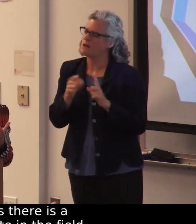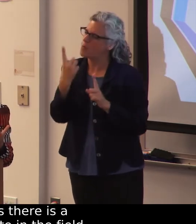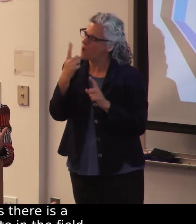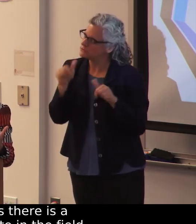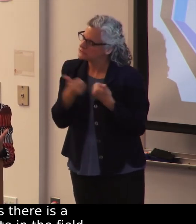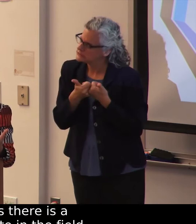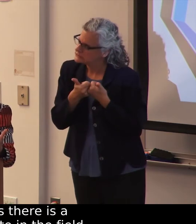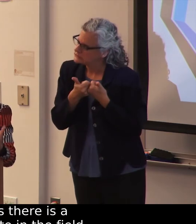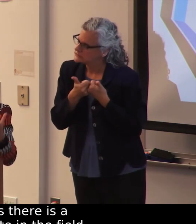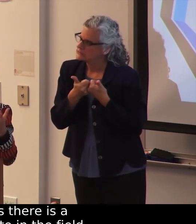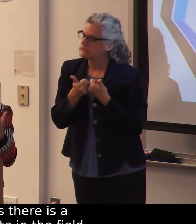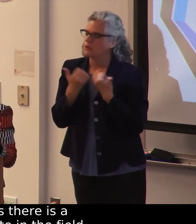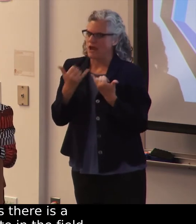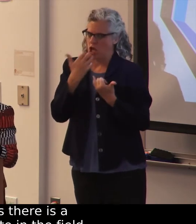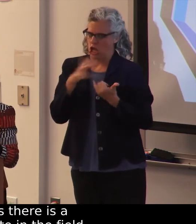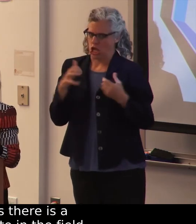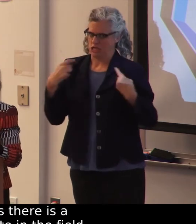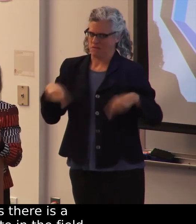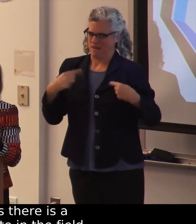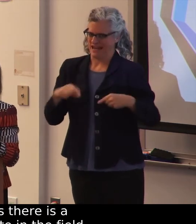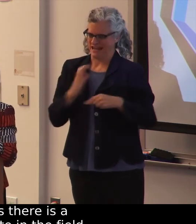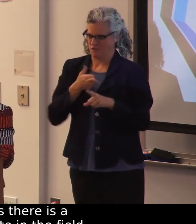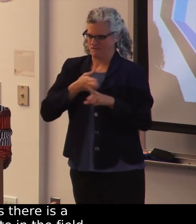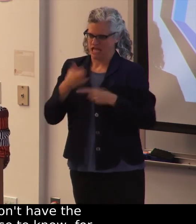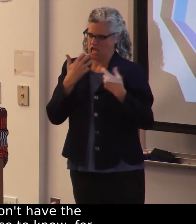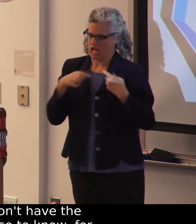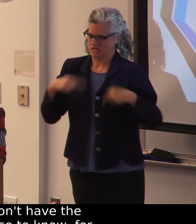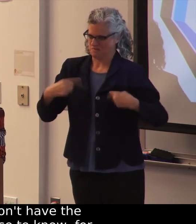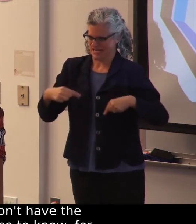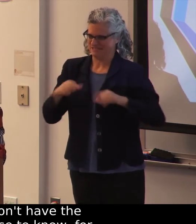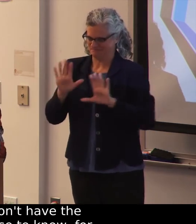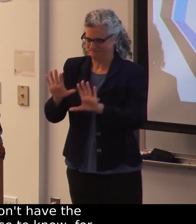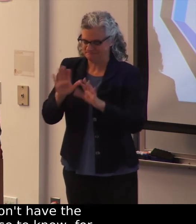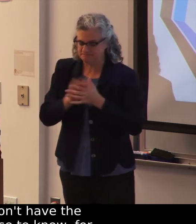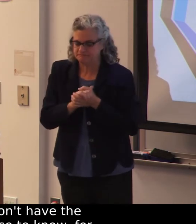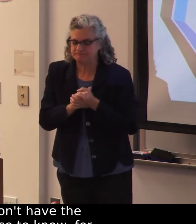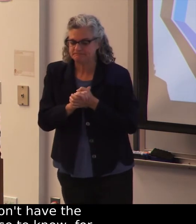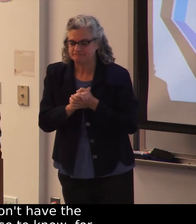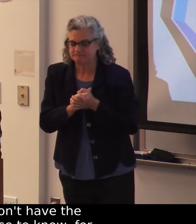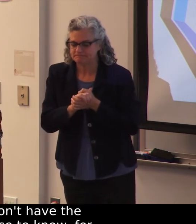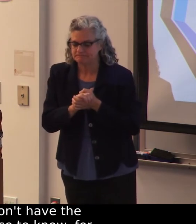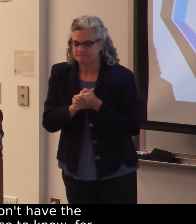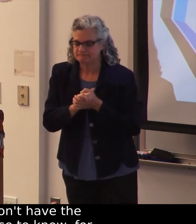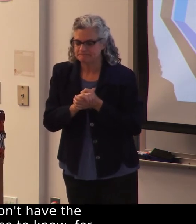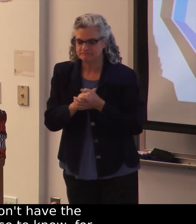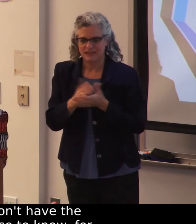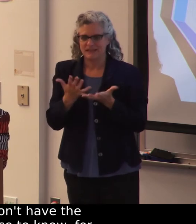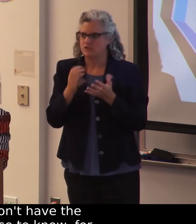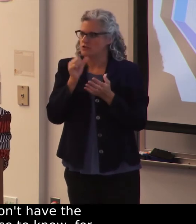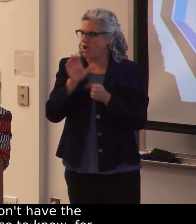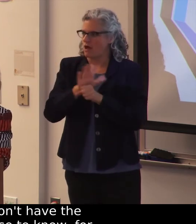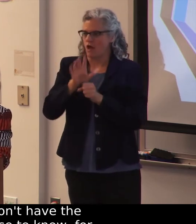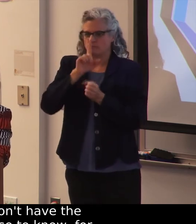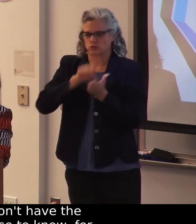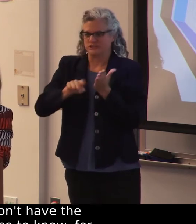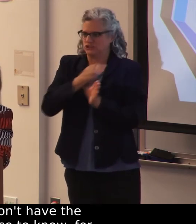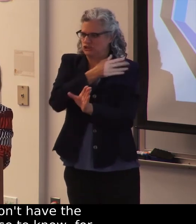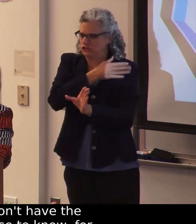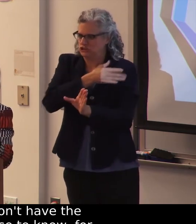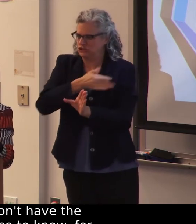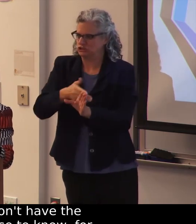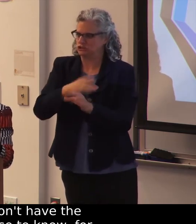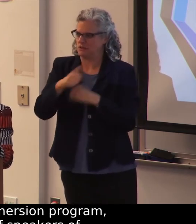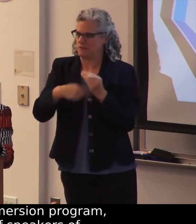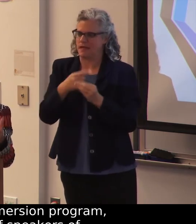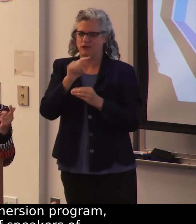there's a huge debate in the field about how we think about this. We don't have the research base to know. For